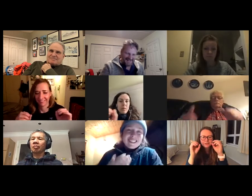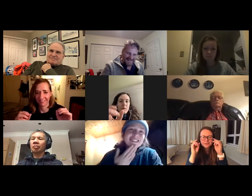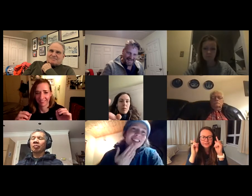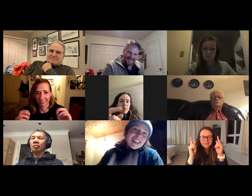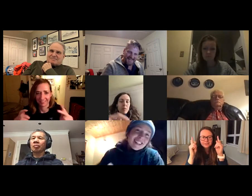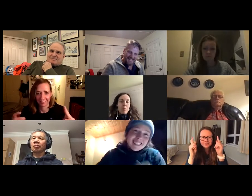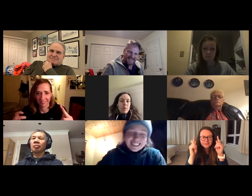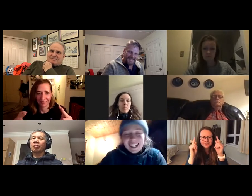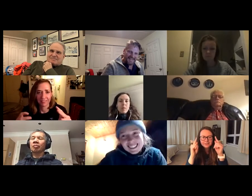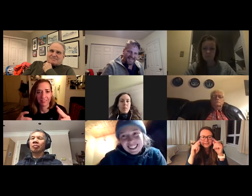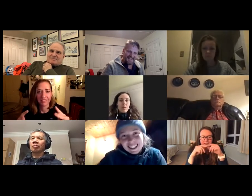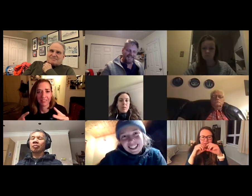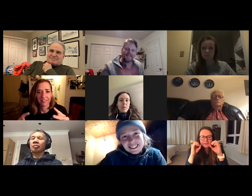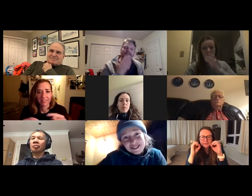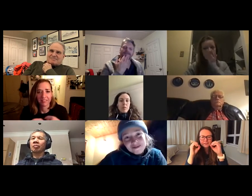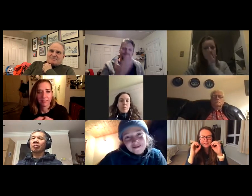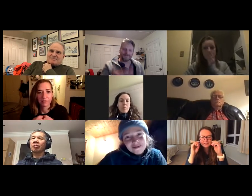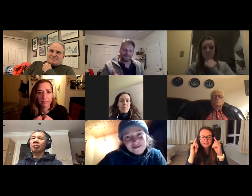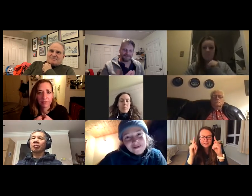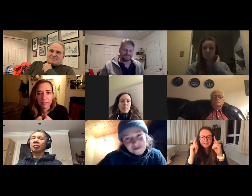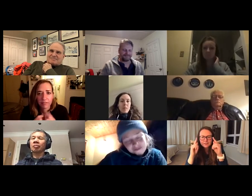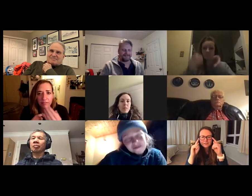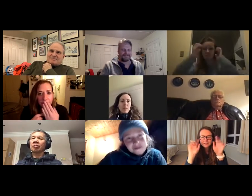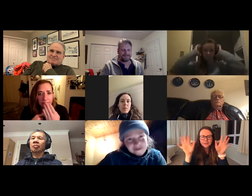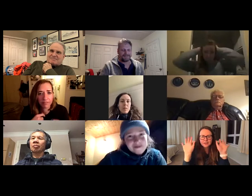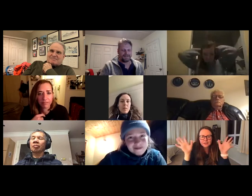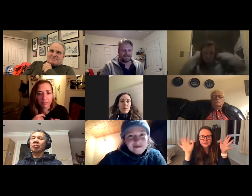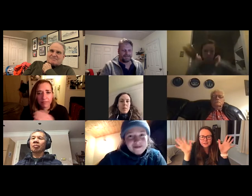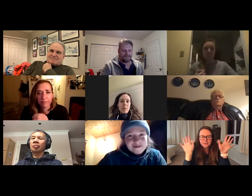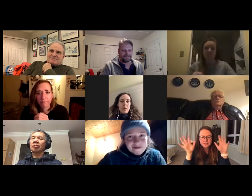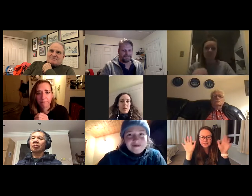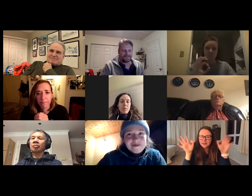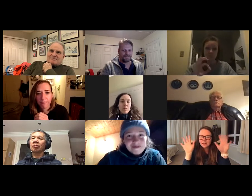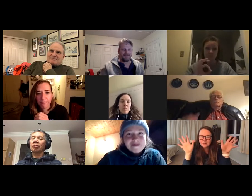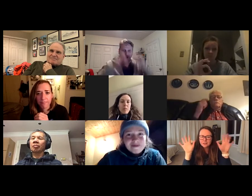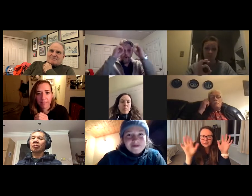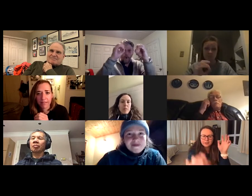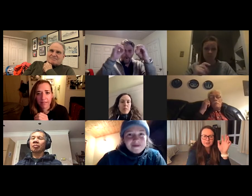or like, thank you is nice. I like that one. Thank you is a good one. I use thank you a lot. Yeah.